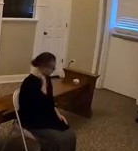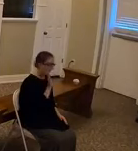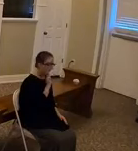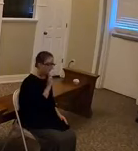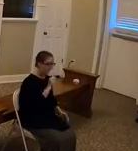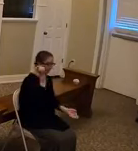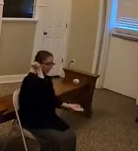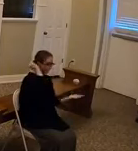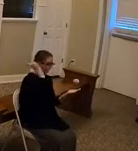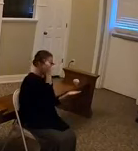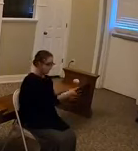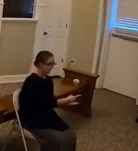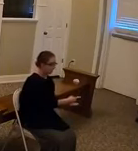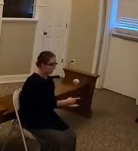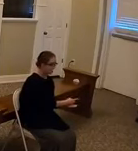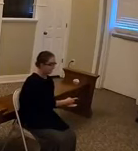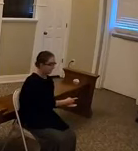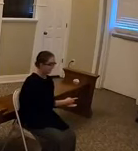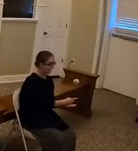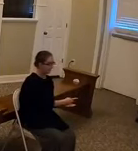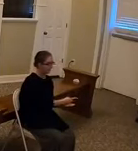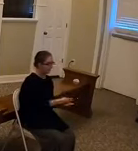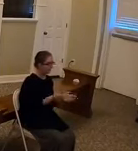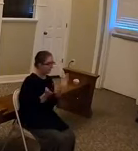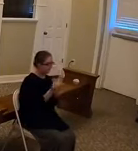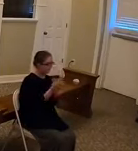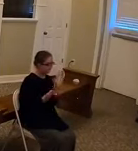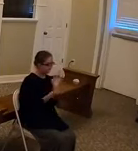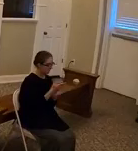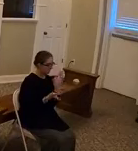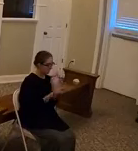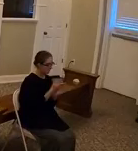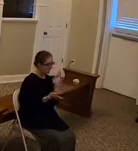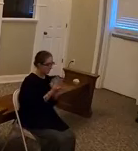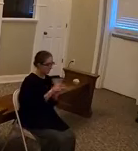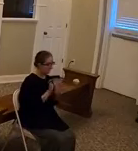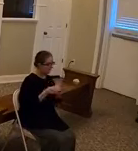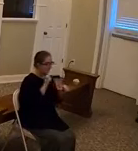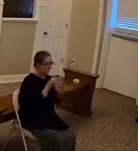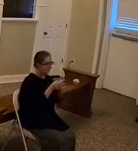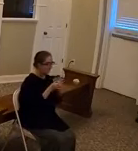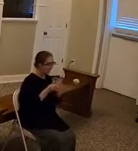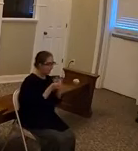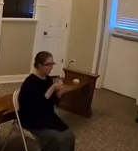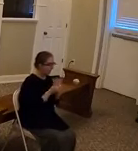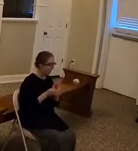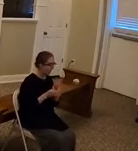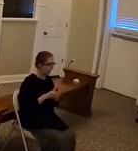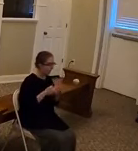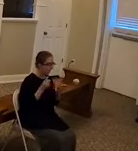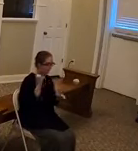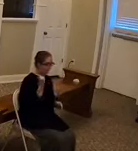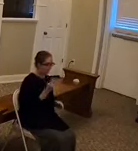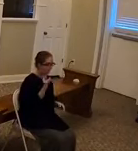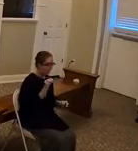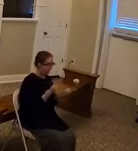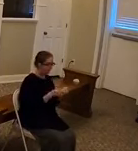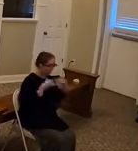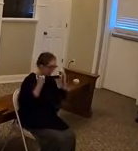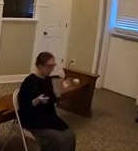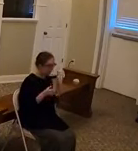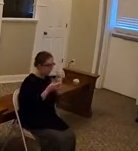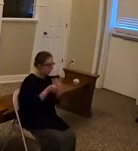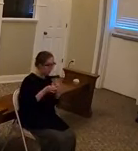being adopted. Hallelujah. He didn't belong to himself any longer. Now